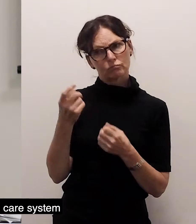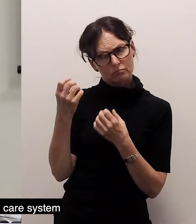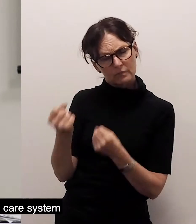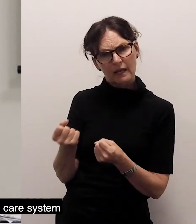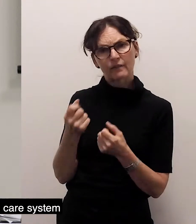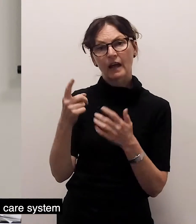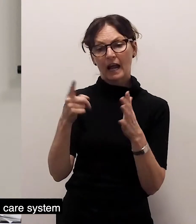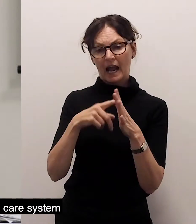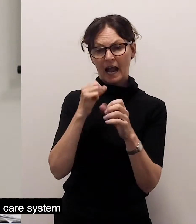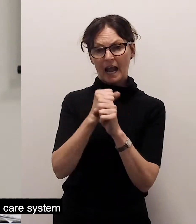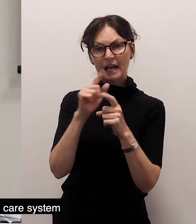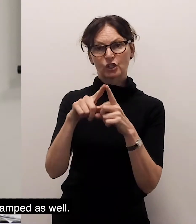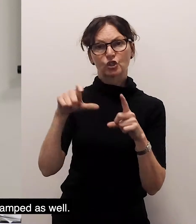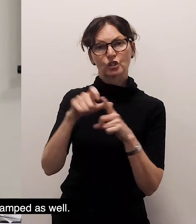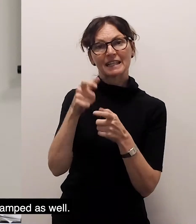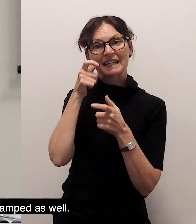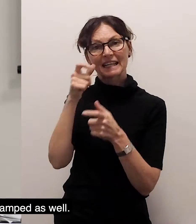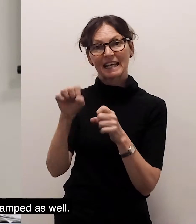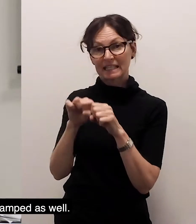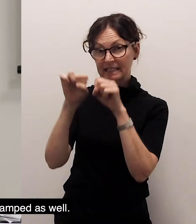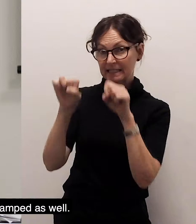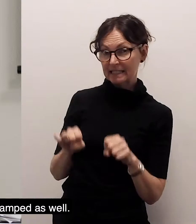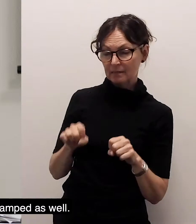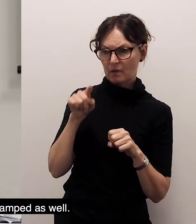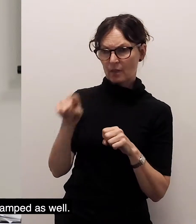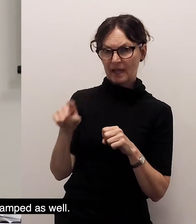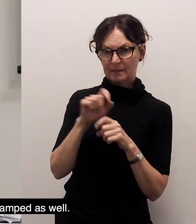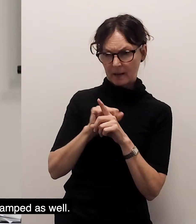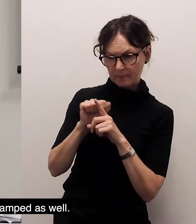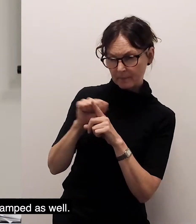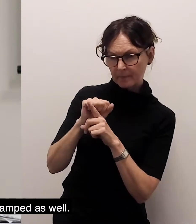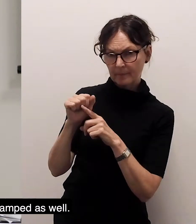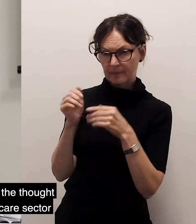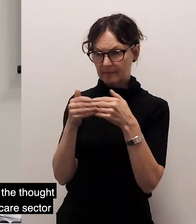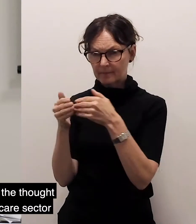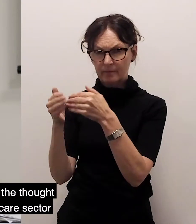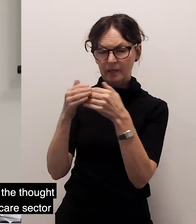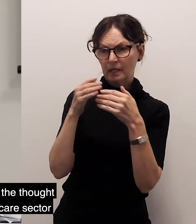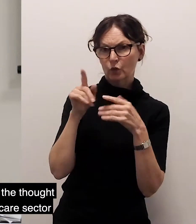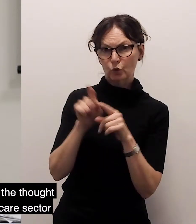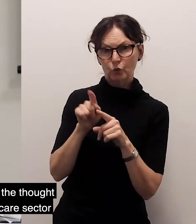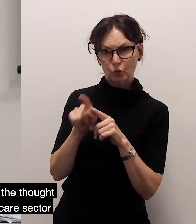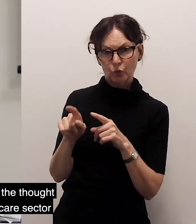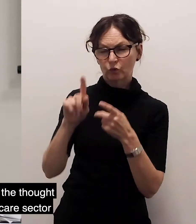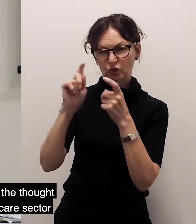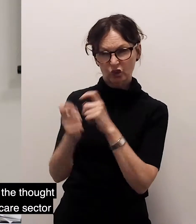there's the aged care system, which is being, I guess, revamped as well. And there was the